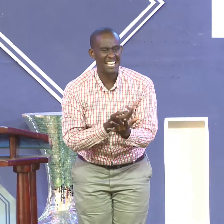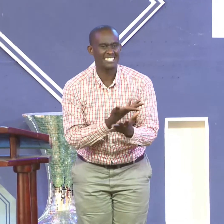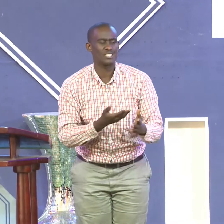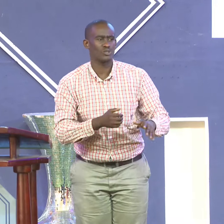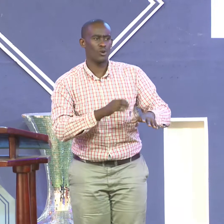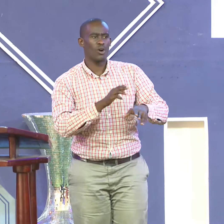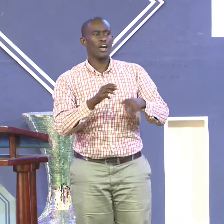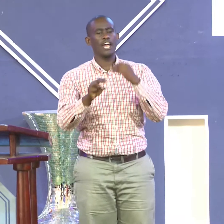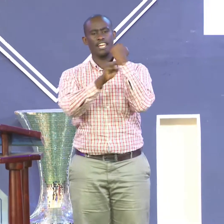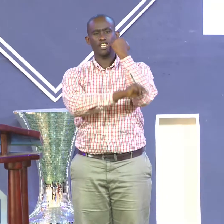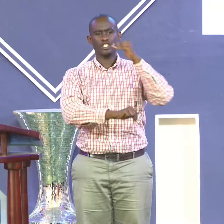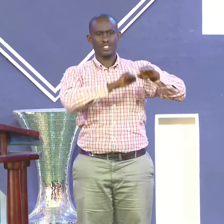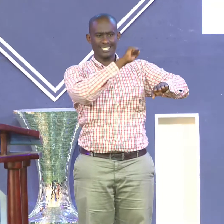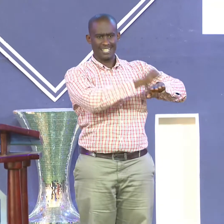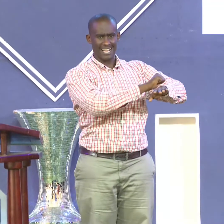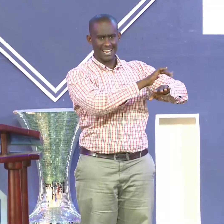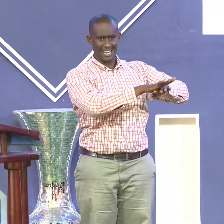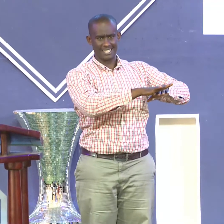The Canaanites.